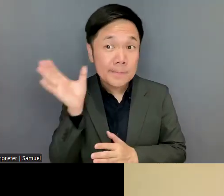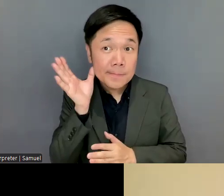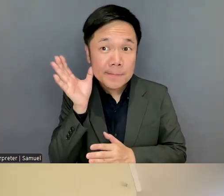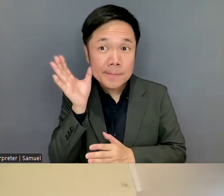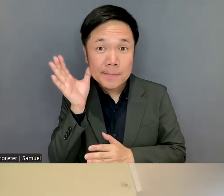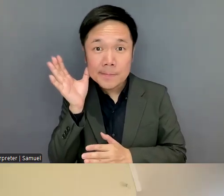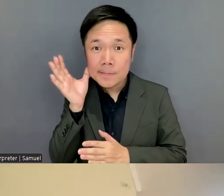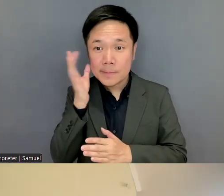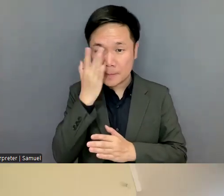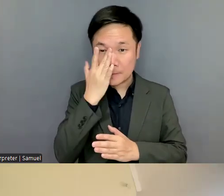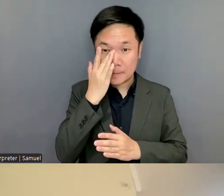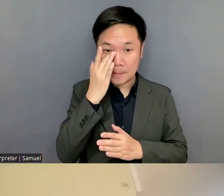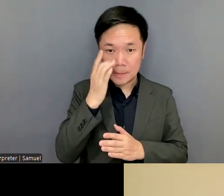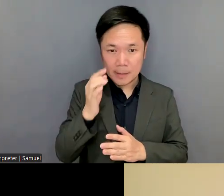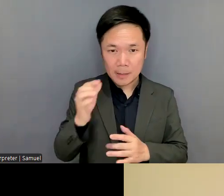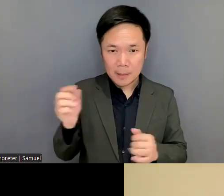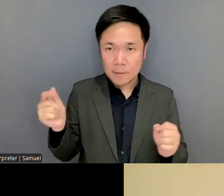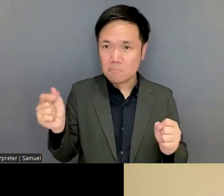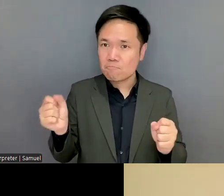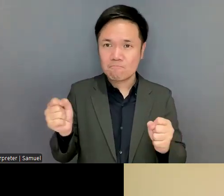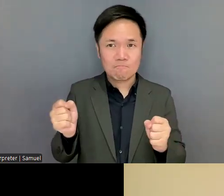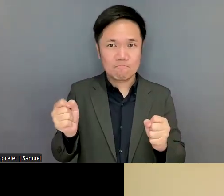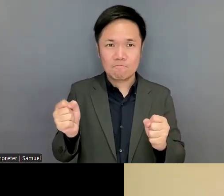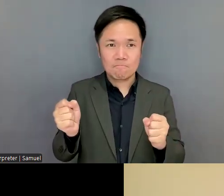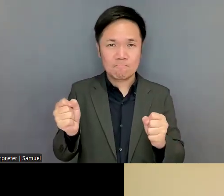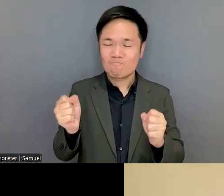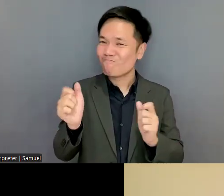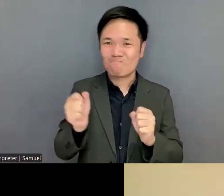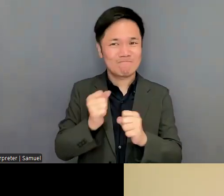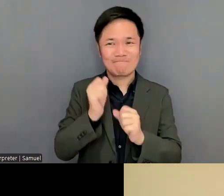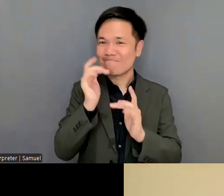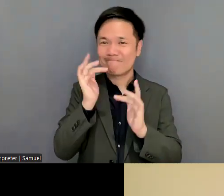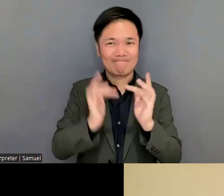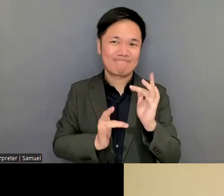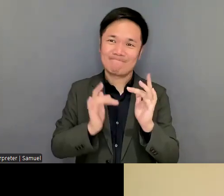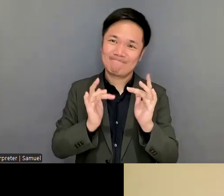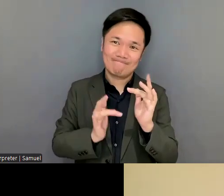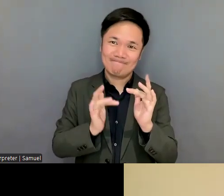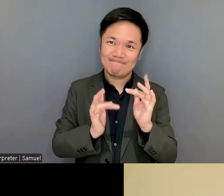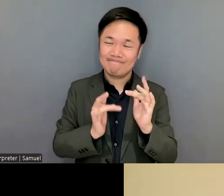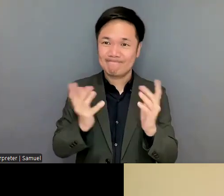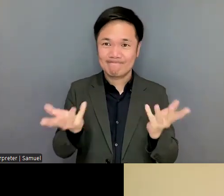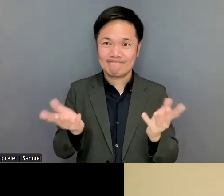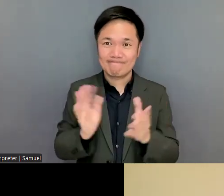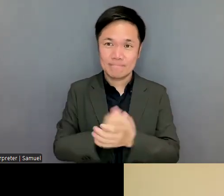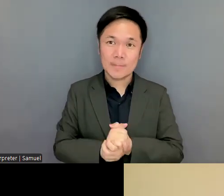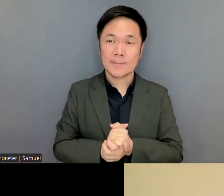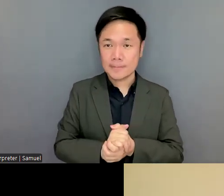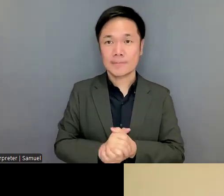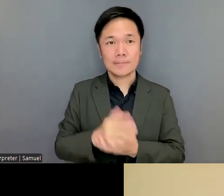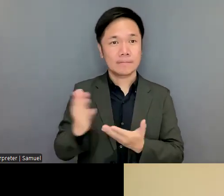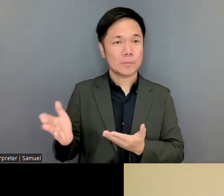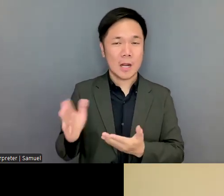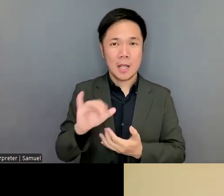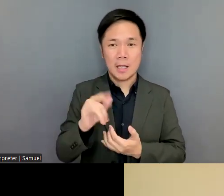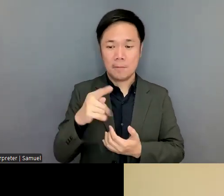Yes, I can hear you now. Just come online. Okay, okay. Okay, Ipul. Just to